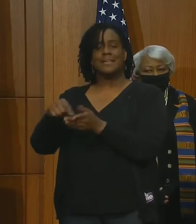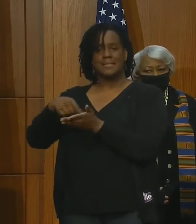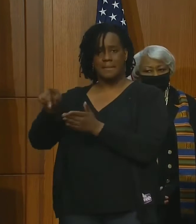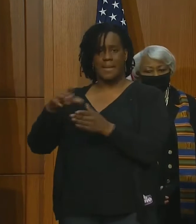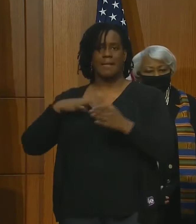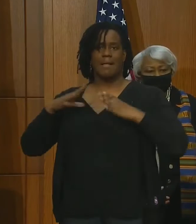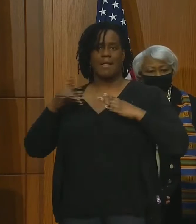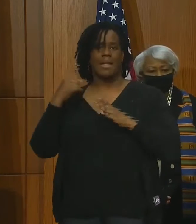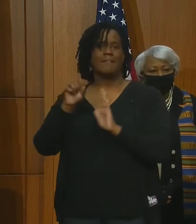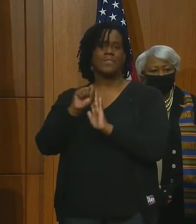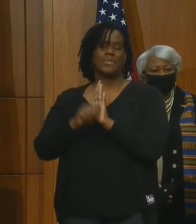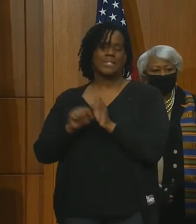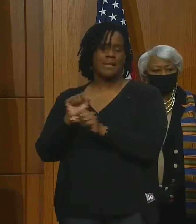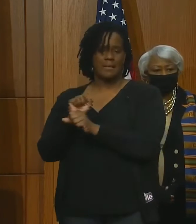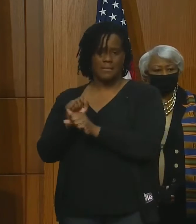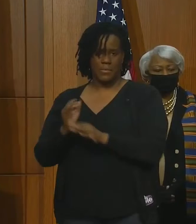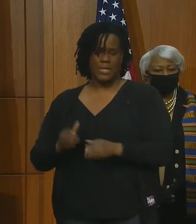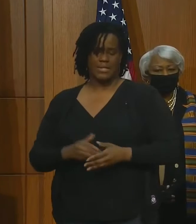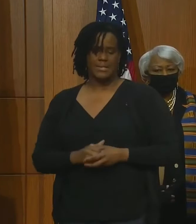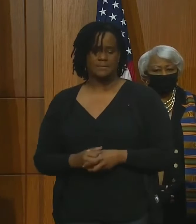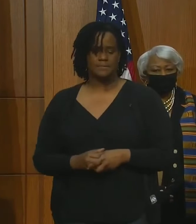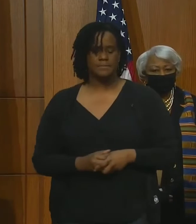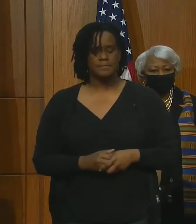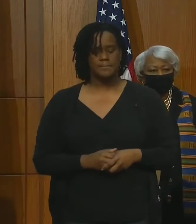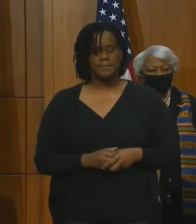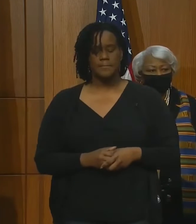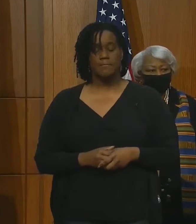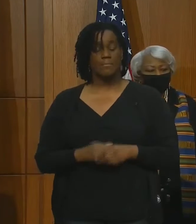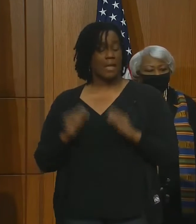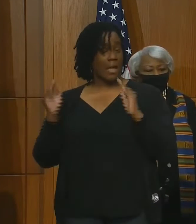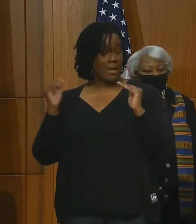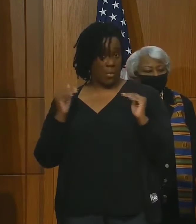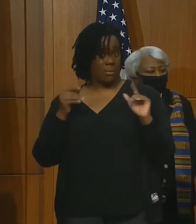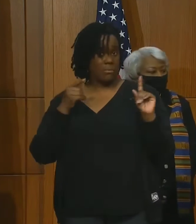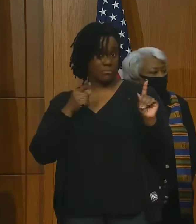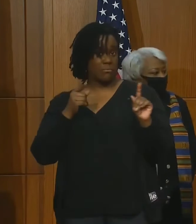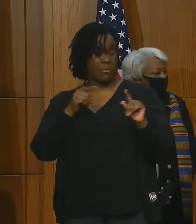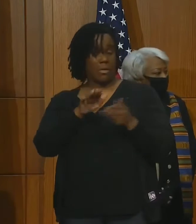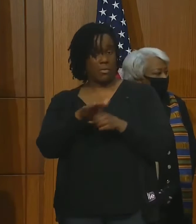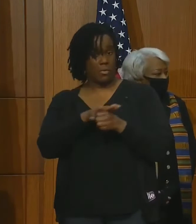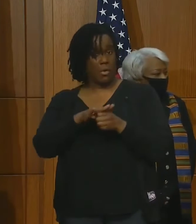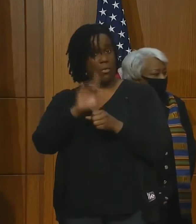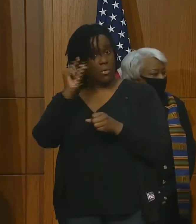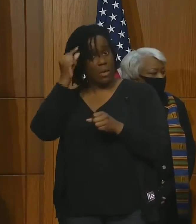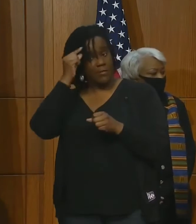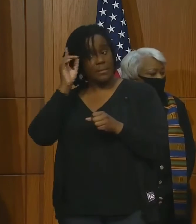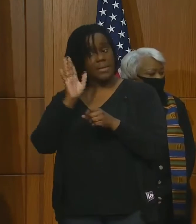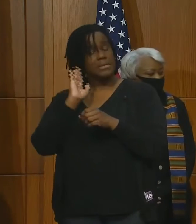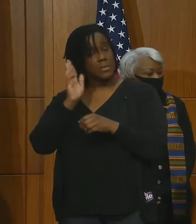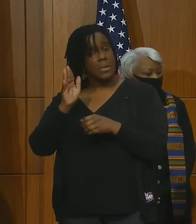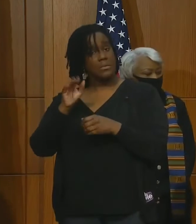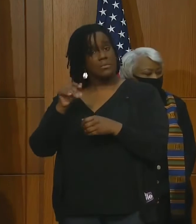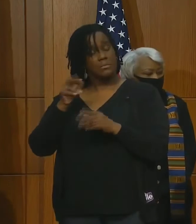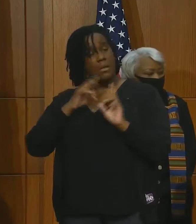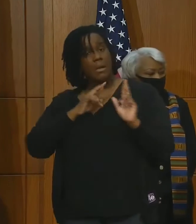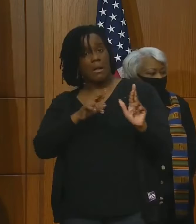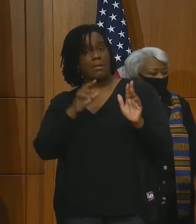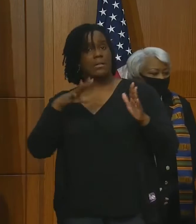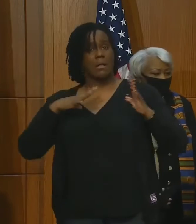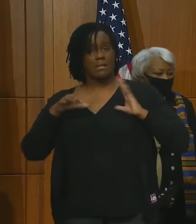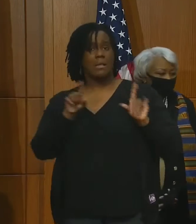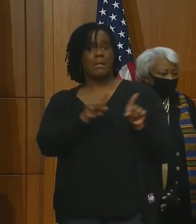holiday for state employees. I hope our local governments will observe this holiday for their workers as